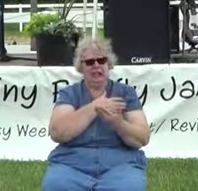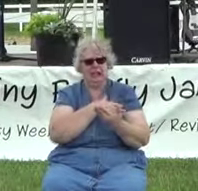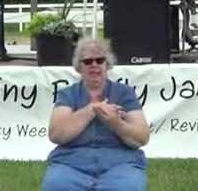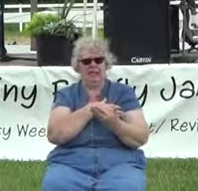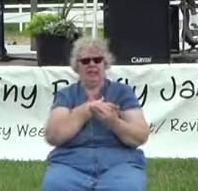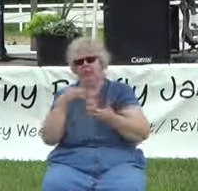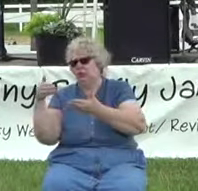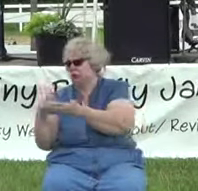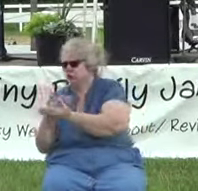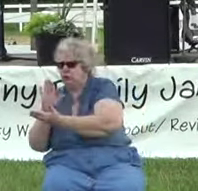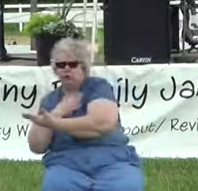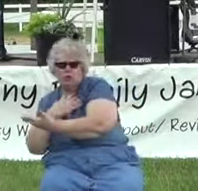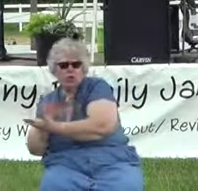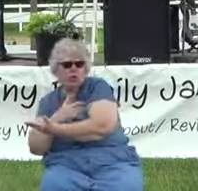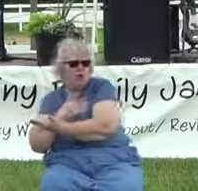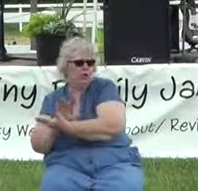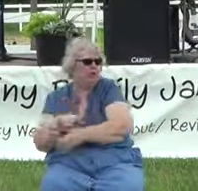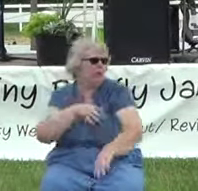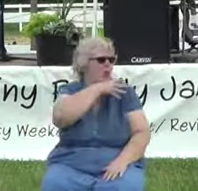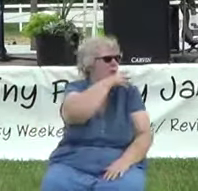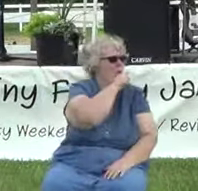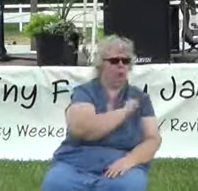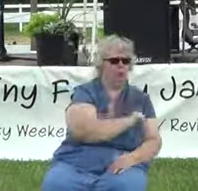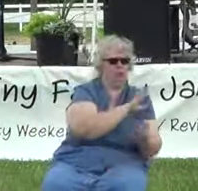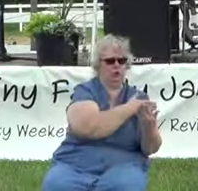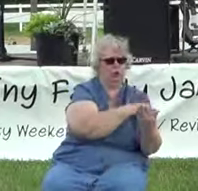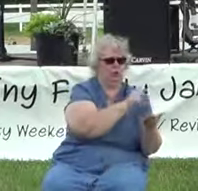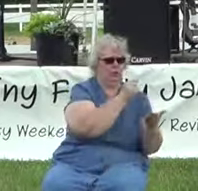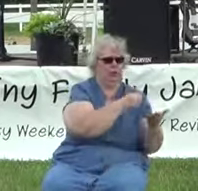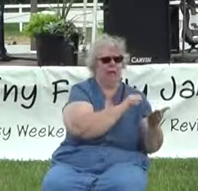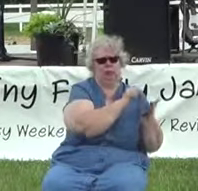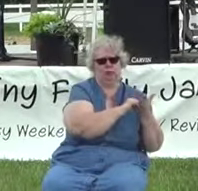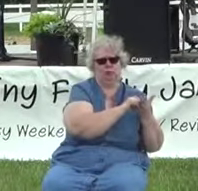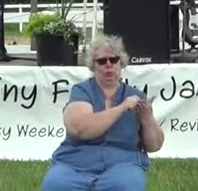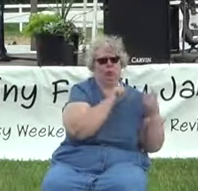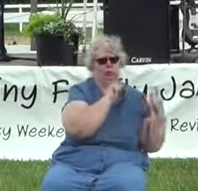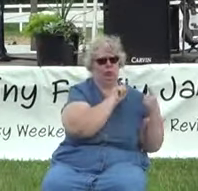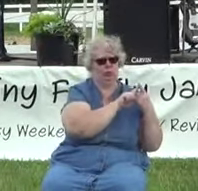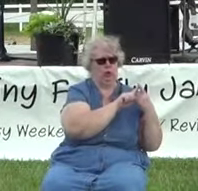was written to a barroom tune 300 years ago.